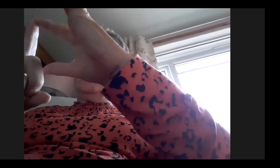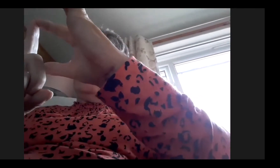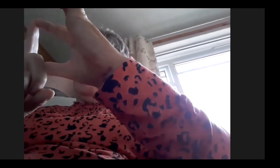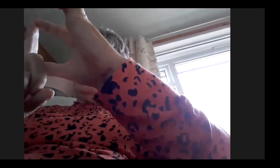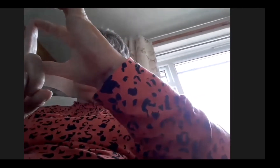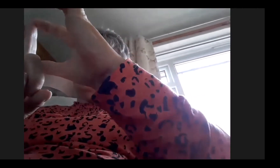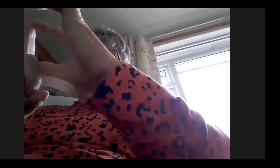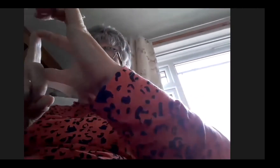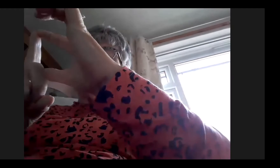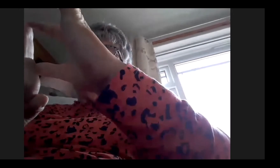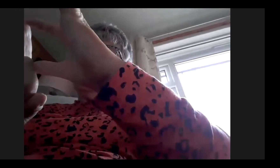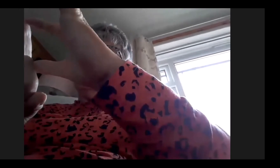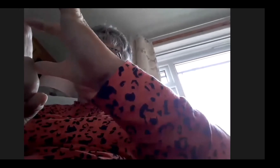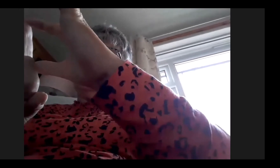and the bottom of your finger.